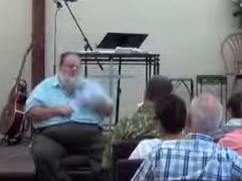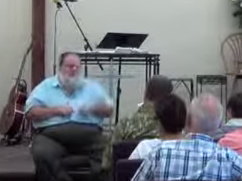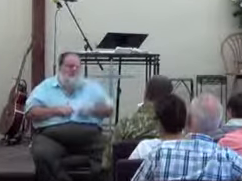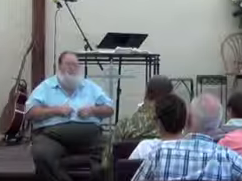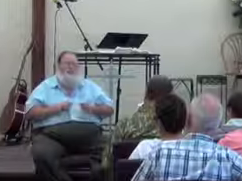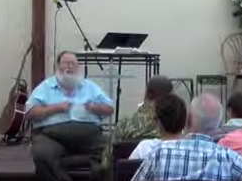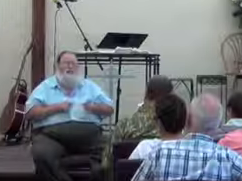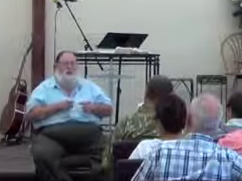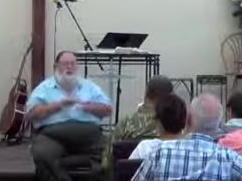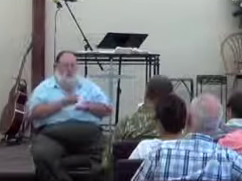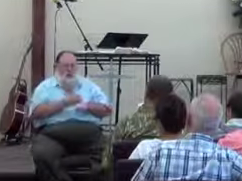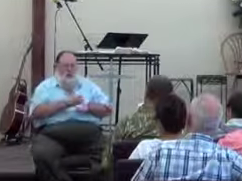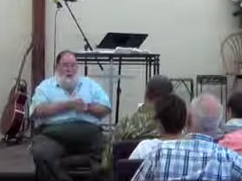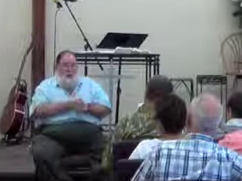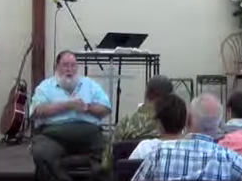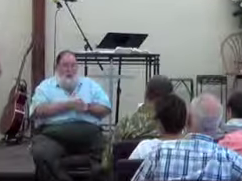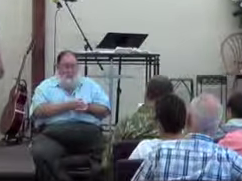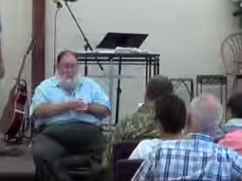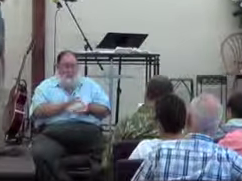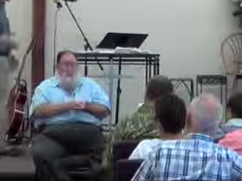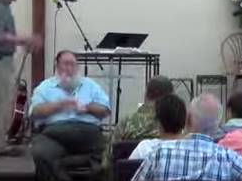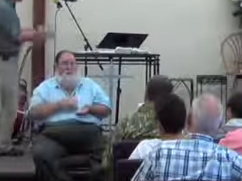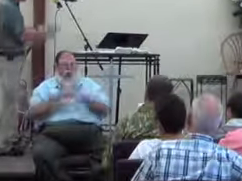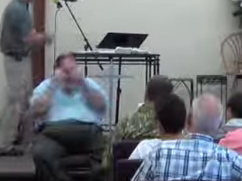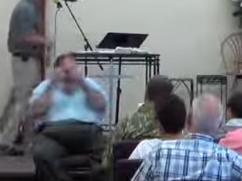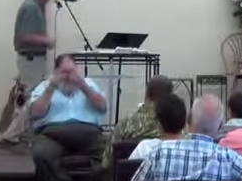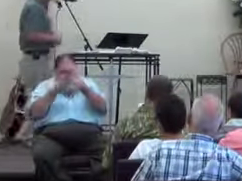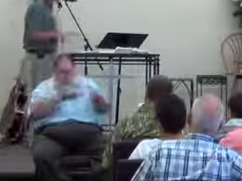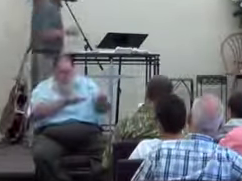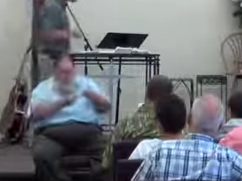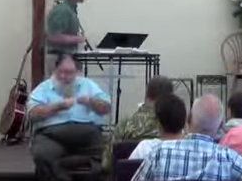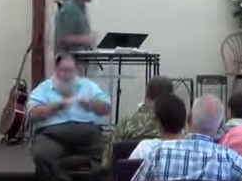father had got out of the temple at Jerusalem. So they brought in these